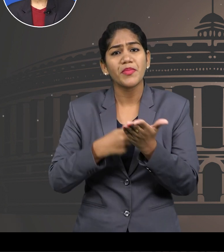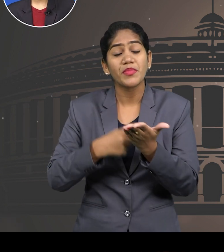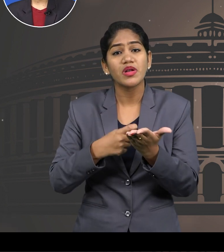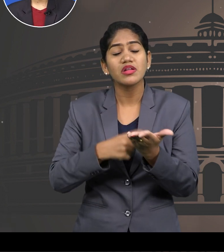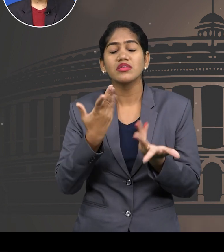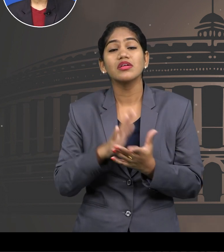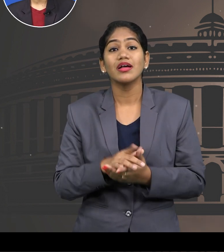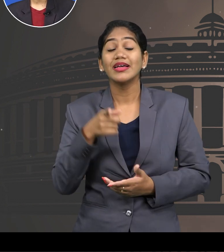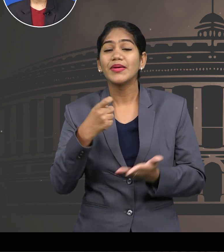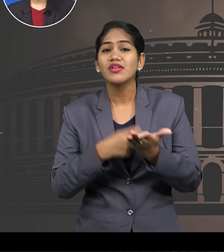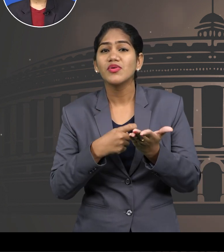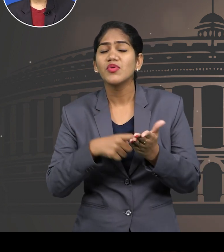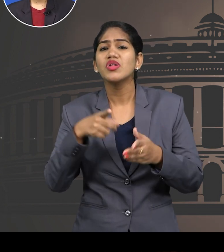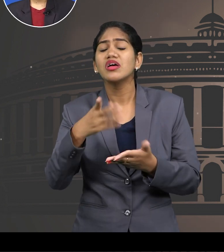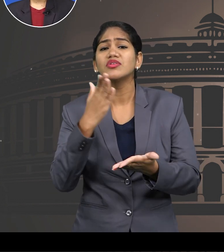man, one value.